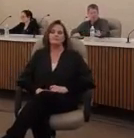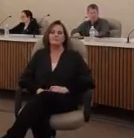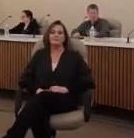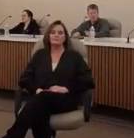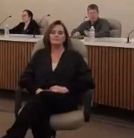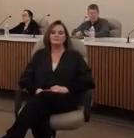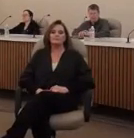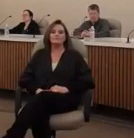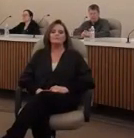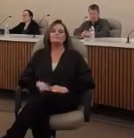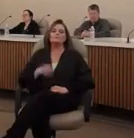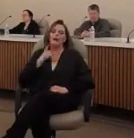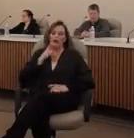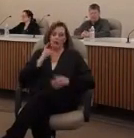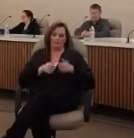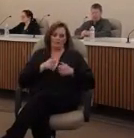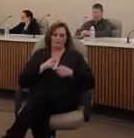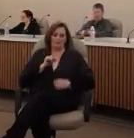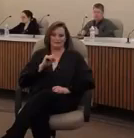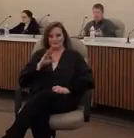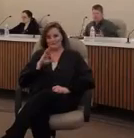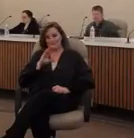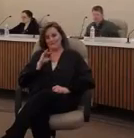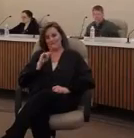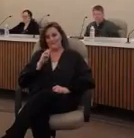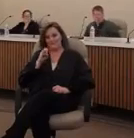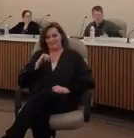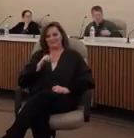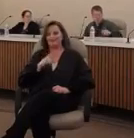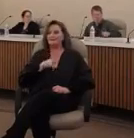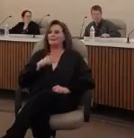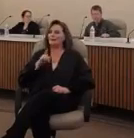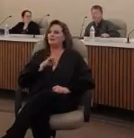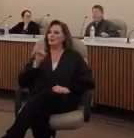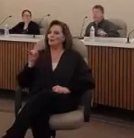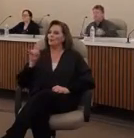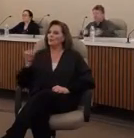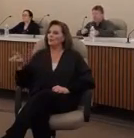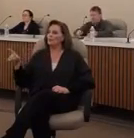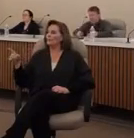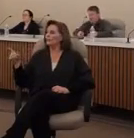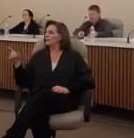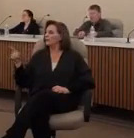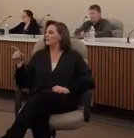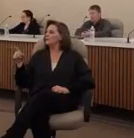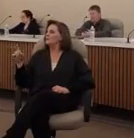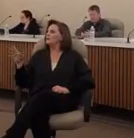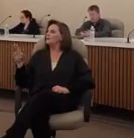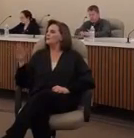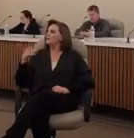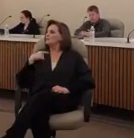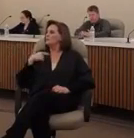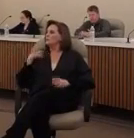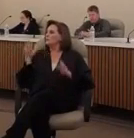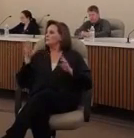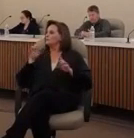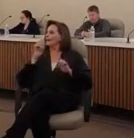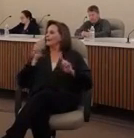I will text Betsy. Actually, I'm going to go to the door. Or Chris will get it? Okay, thanks.